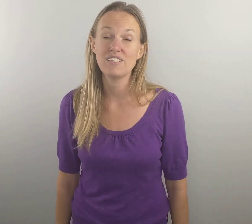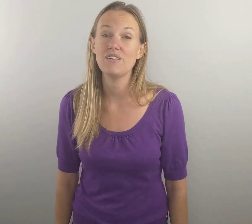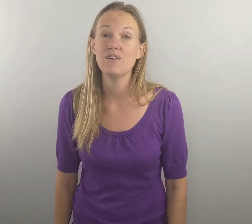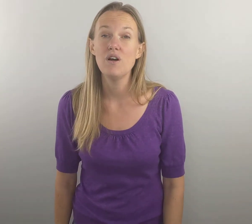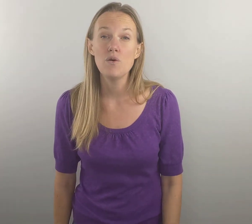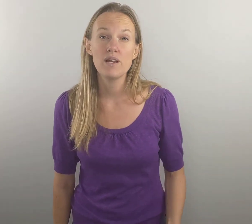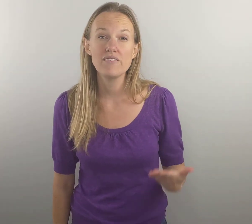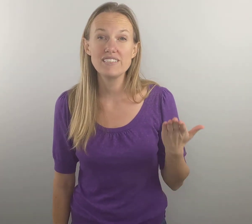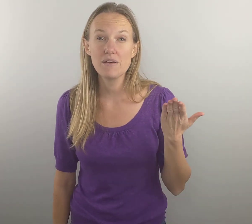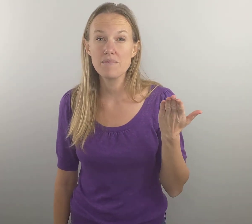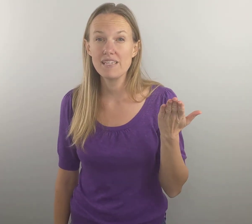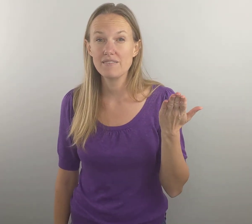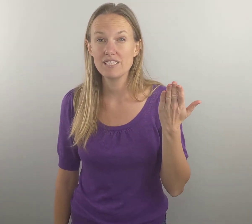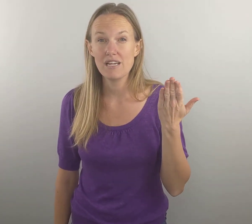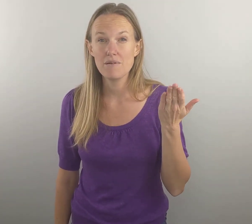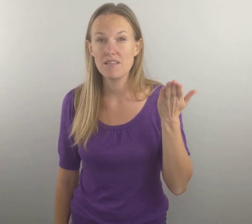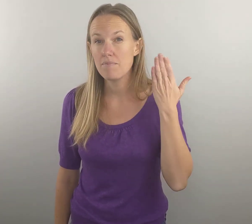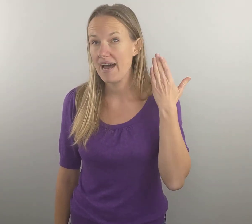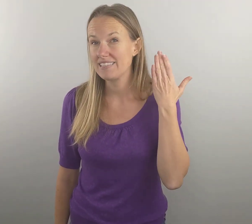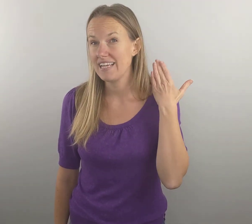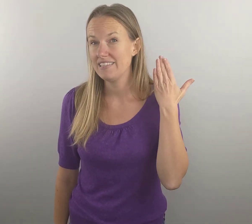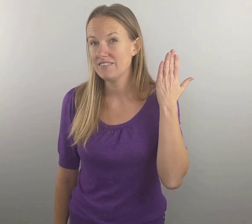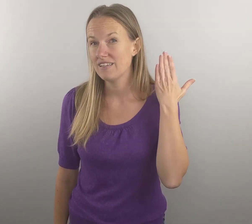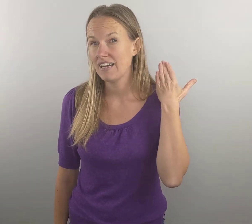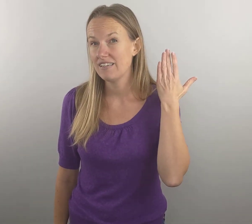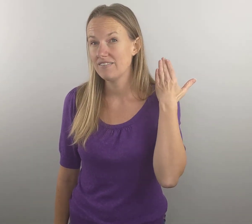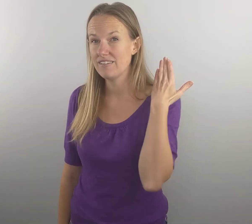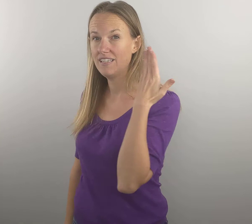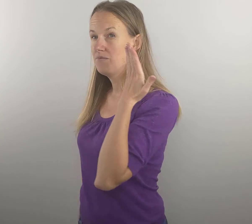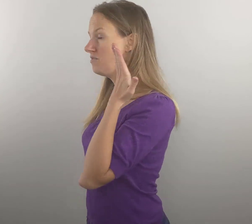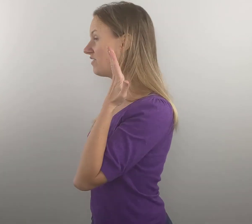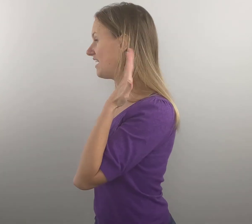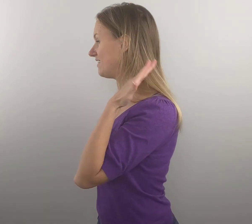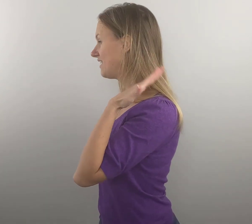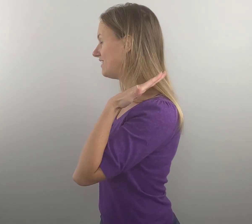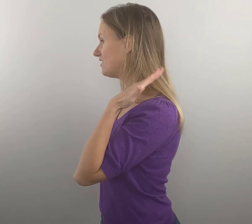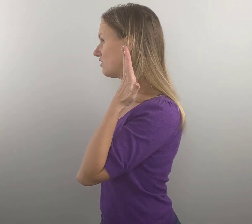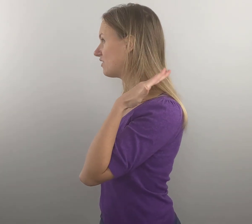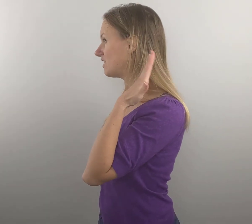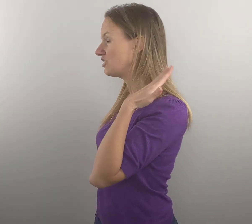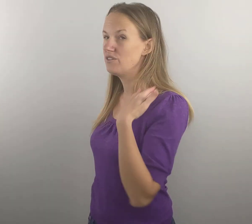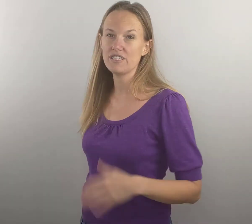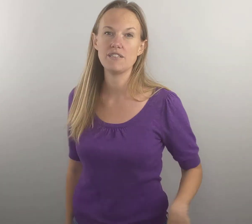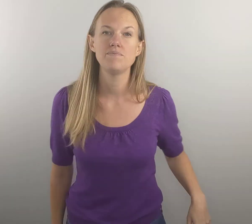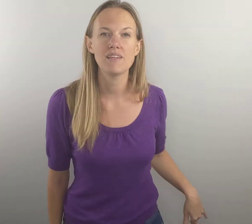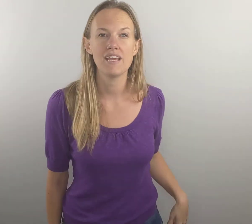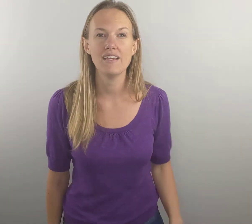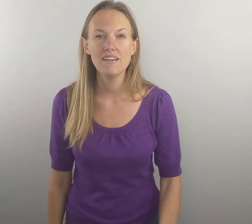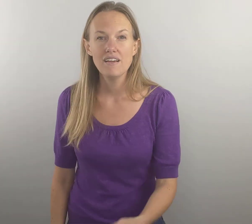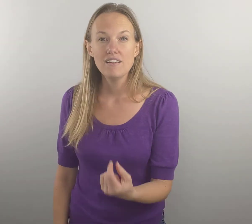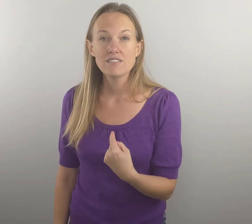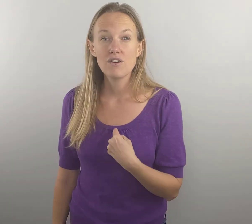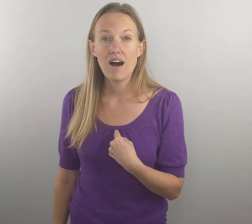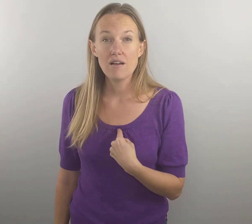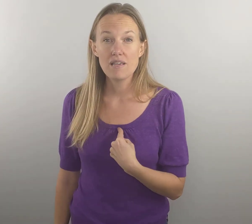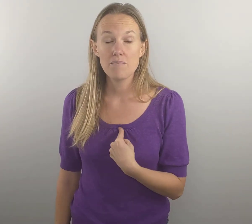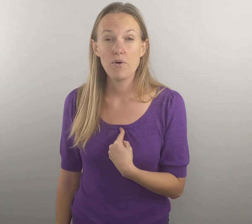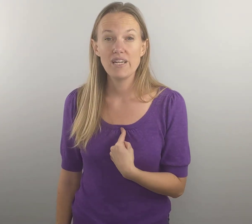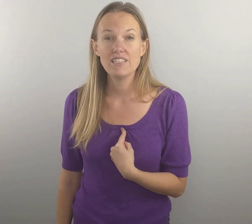so whenever something that we're talking about in the past tense, we kind of move our hand like this over our shoulder. Okay, so pointing to